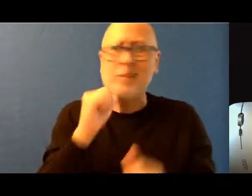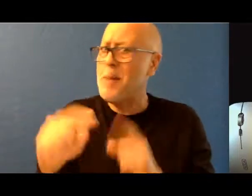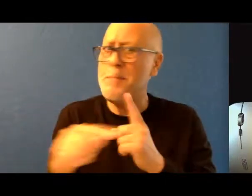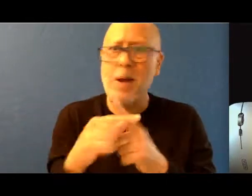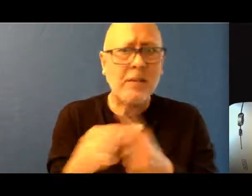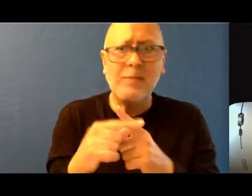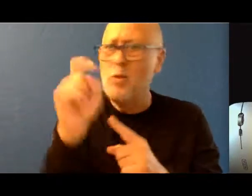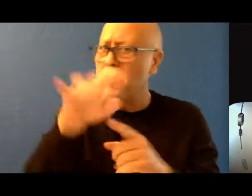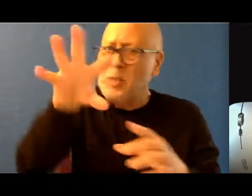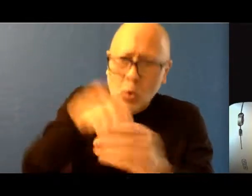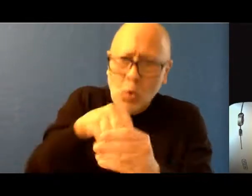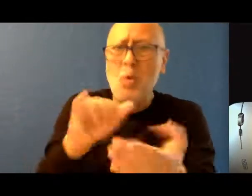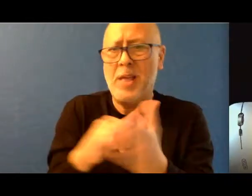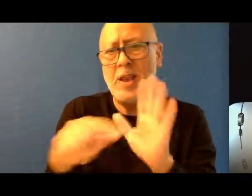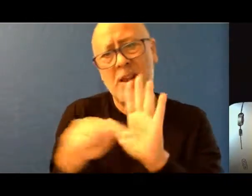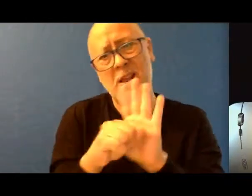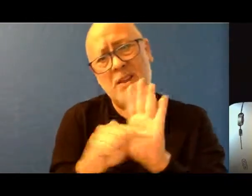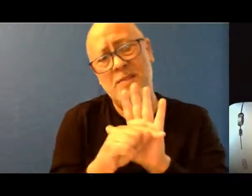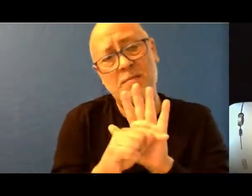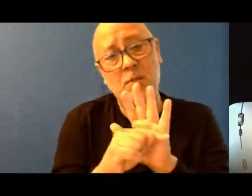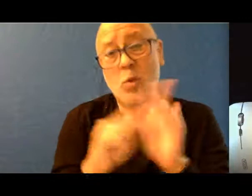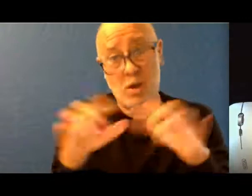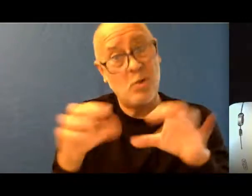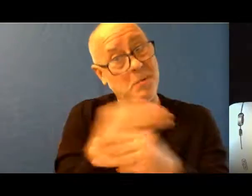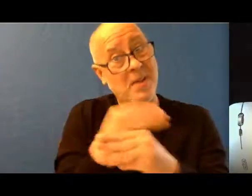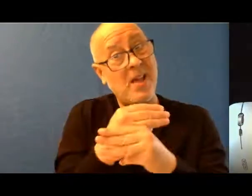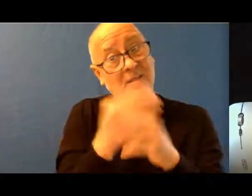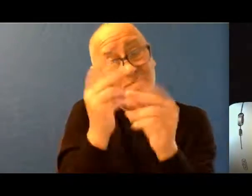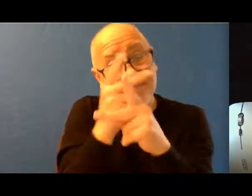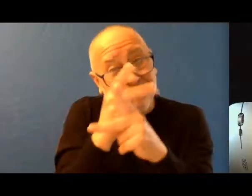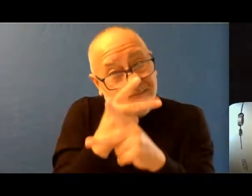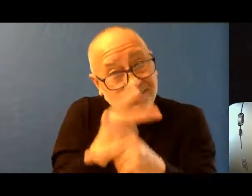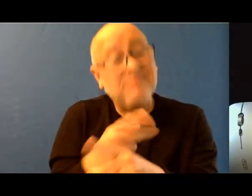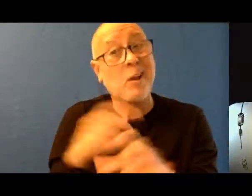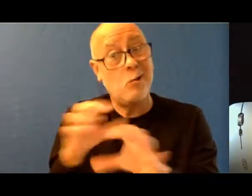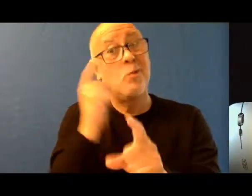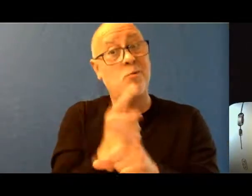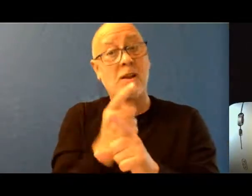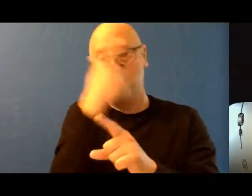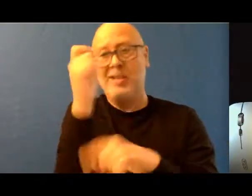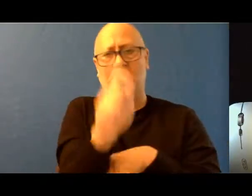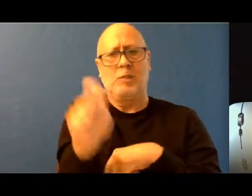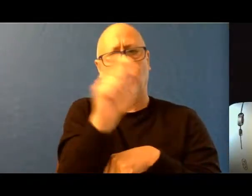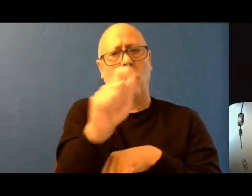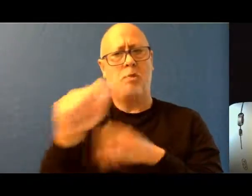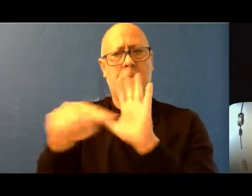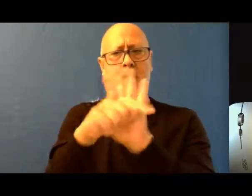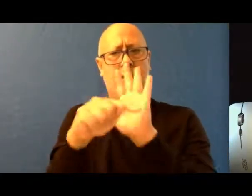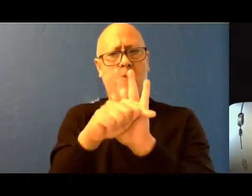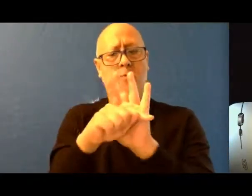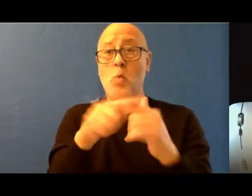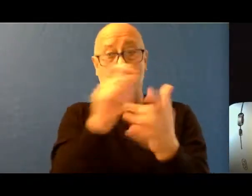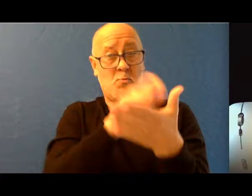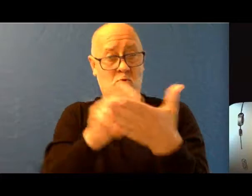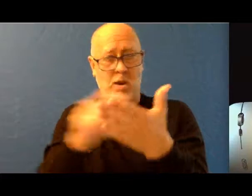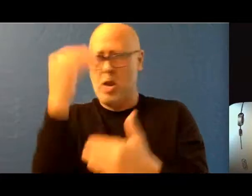positive. So when I'm doing the math, I do it correctly because I've circled that negative part. So when I'm writing,